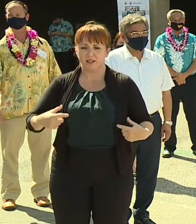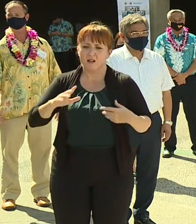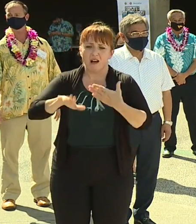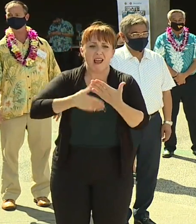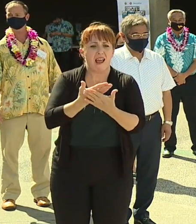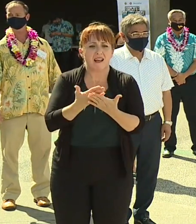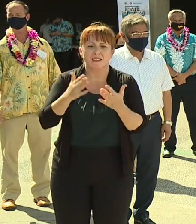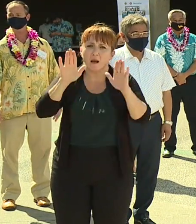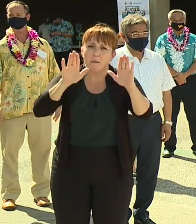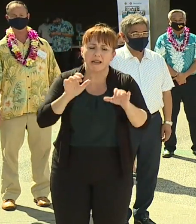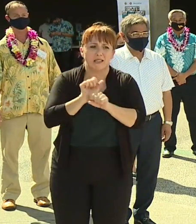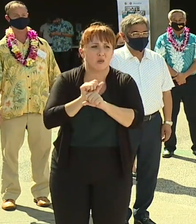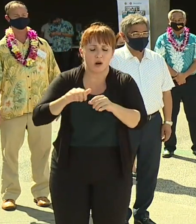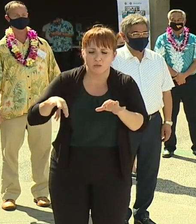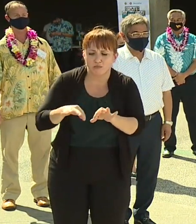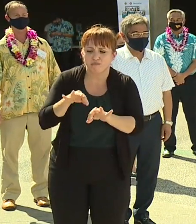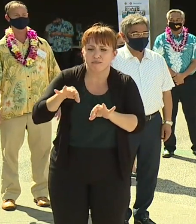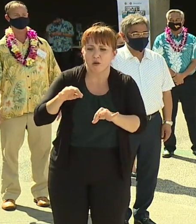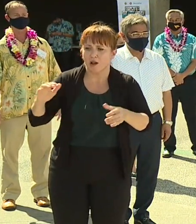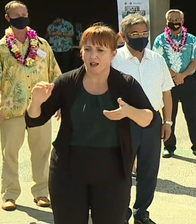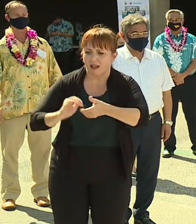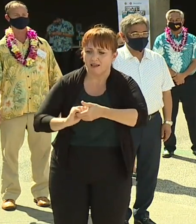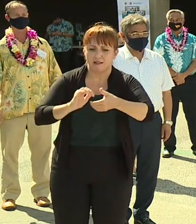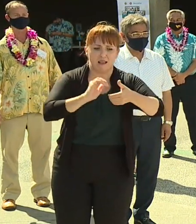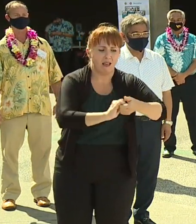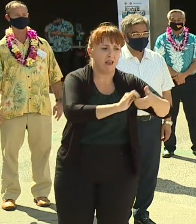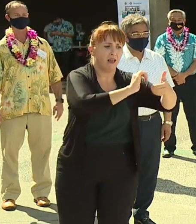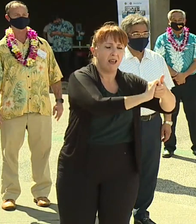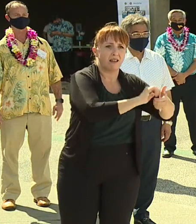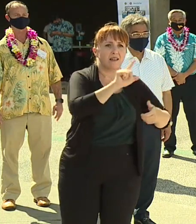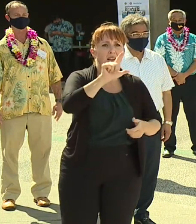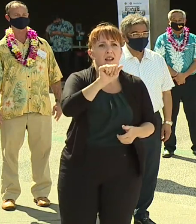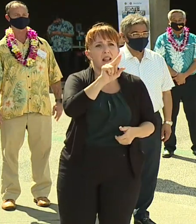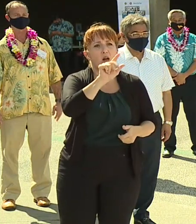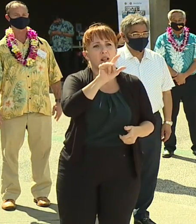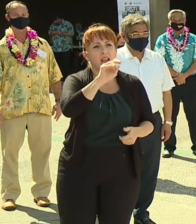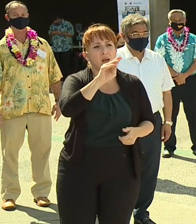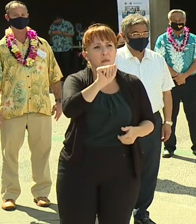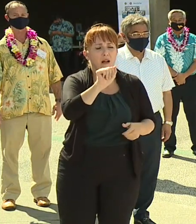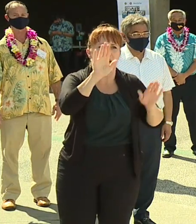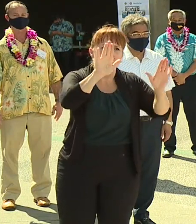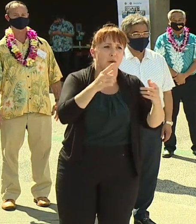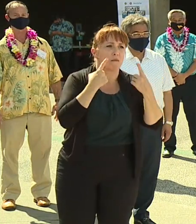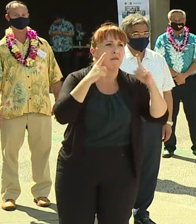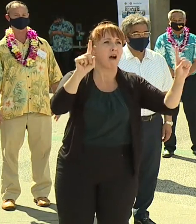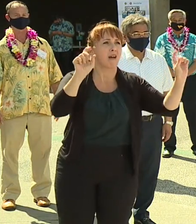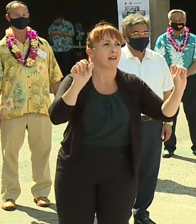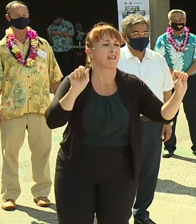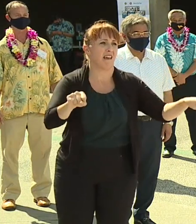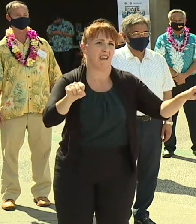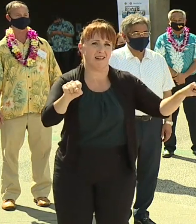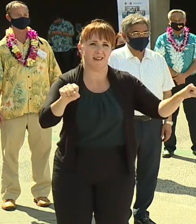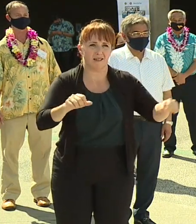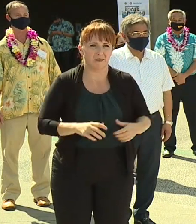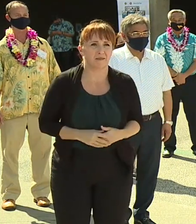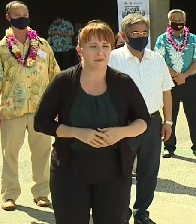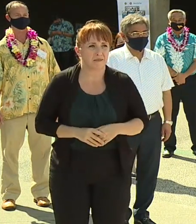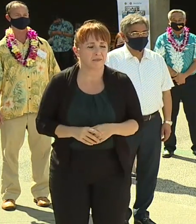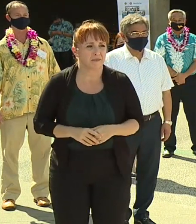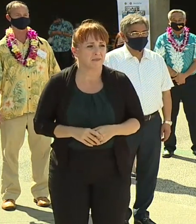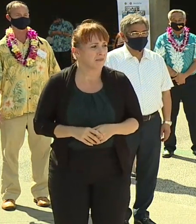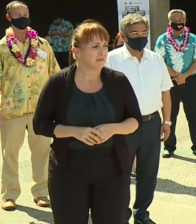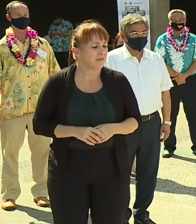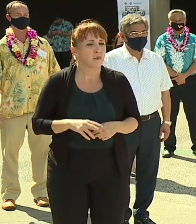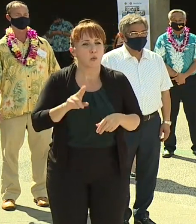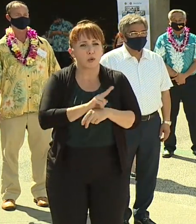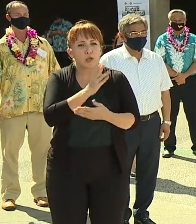work. And when we put our hands together, laulima, incredible things are able to happen. And so we'll